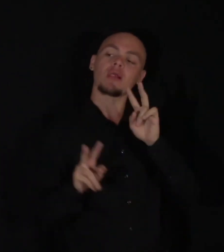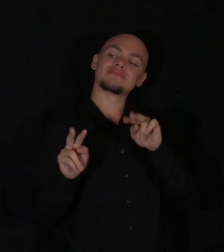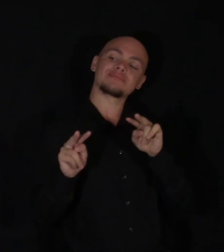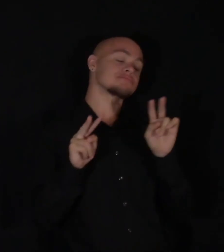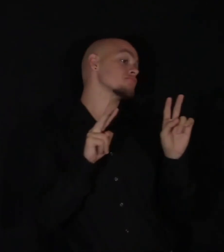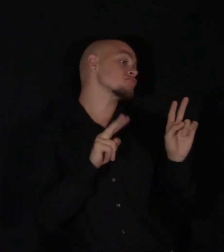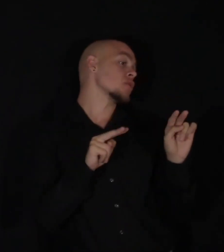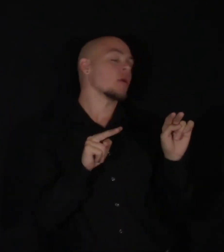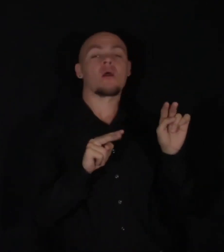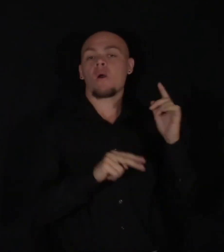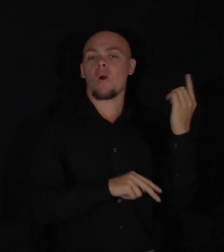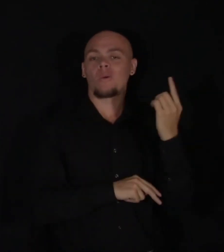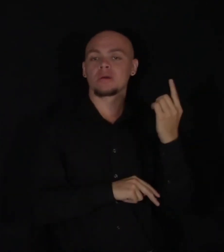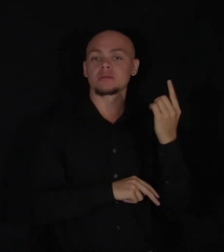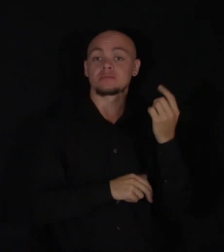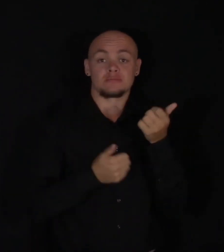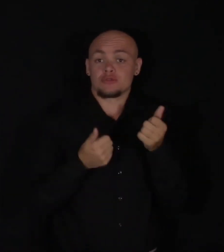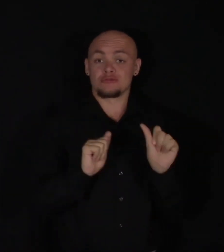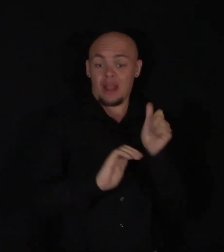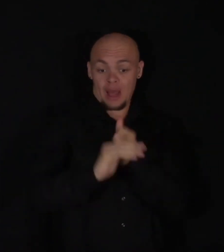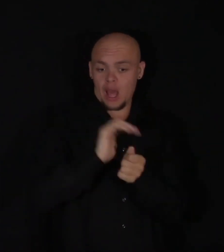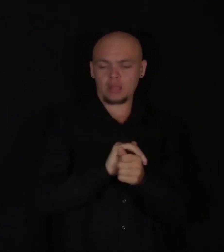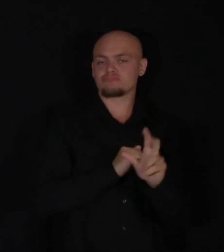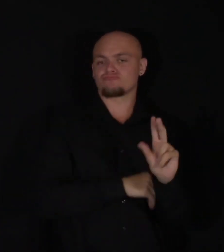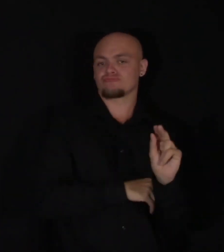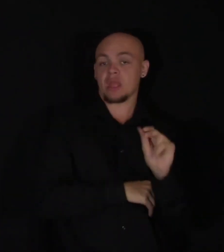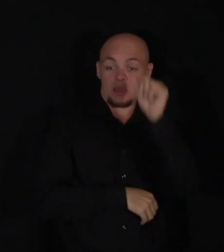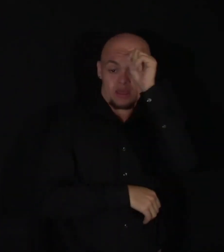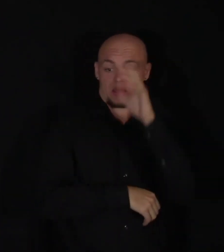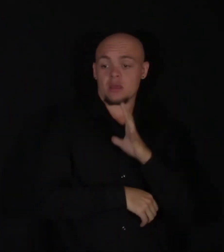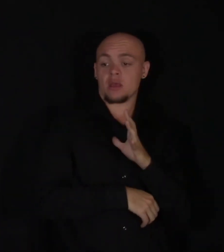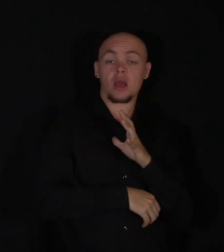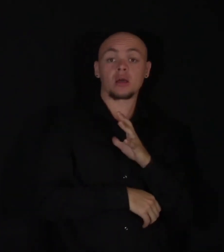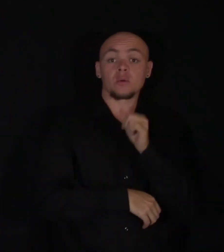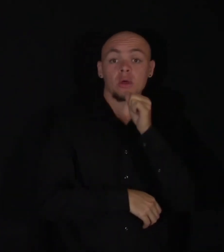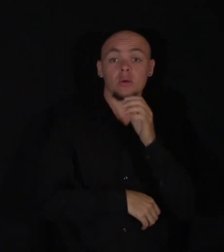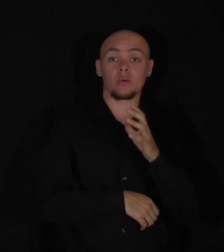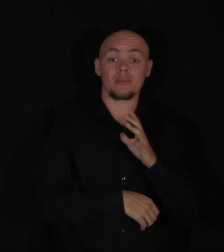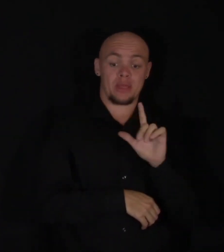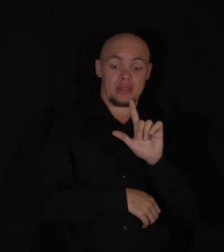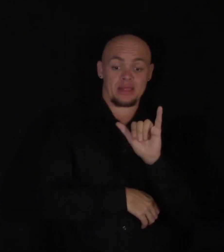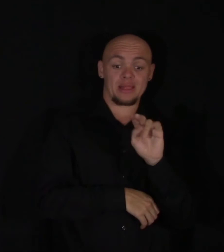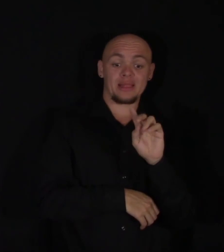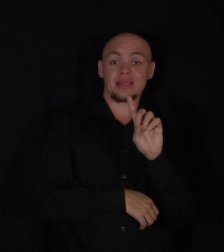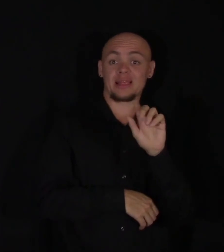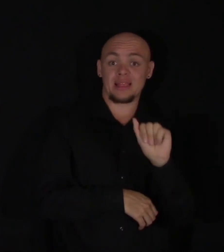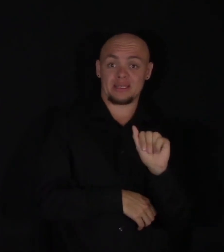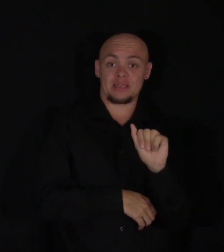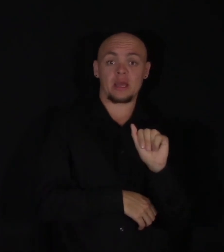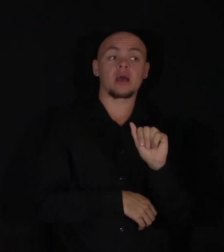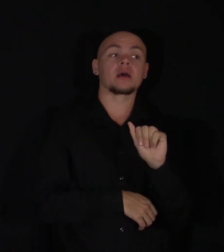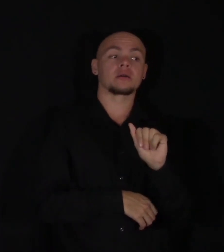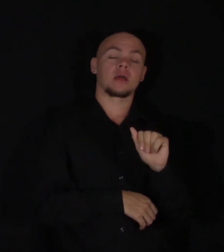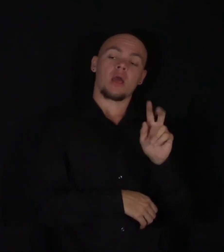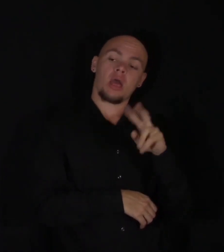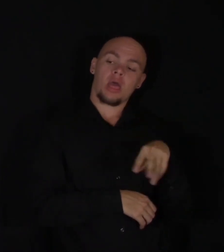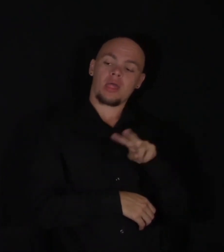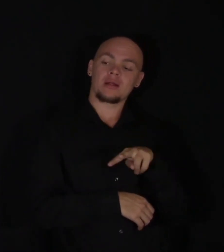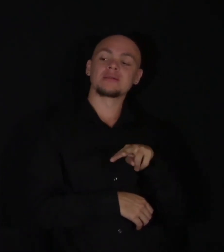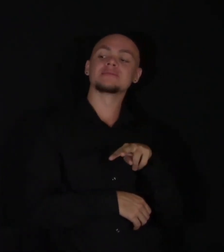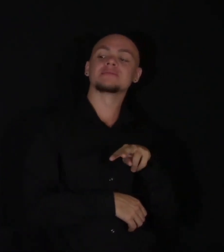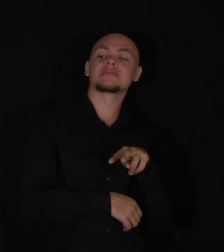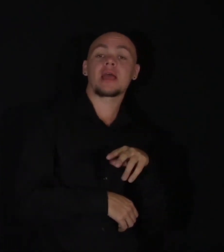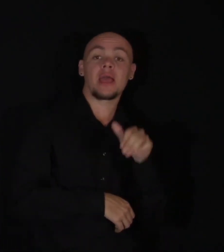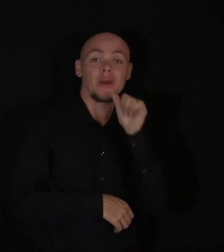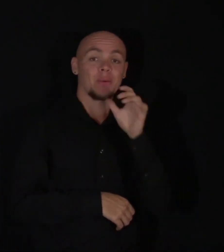time. They're not trying to hide it. Guys call after women with "linda, preciosa," and women respond with how they hold